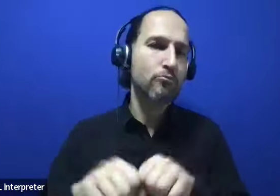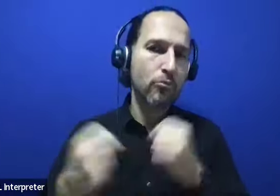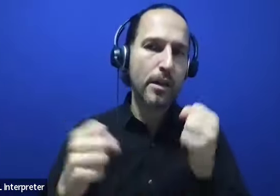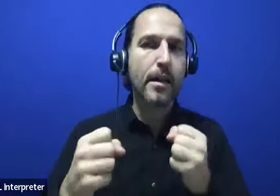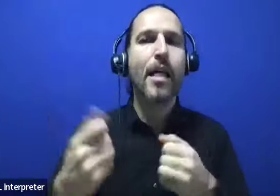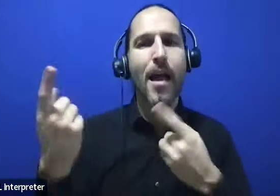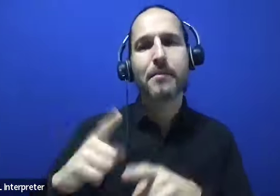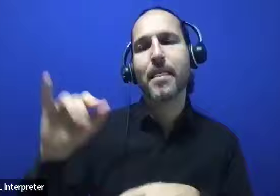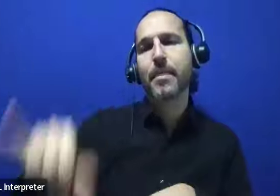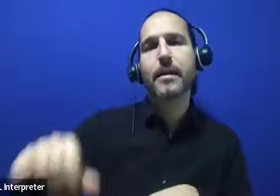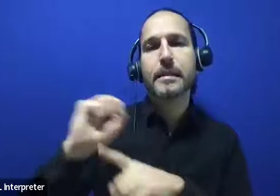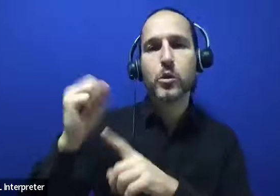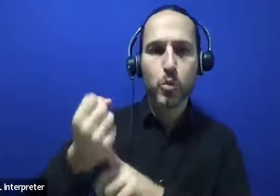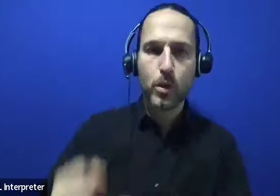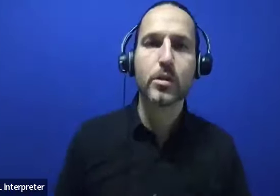happened in his case.